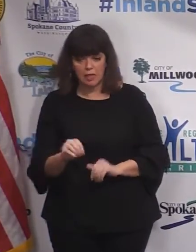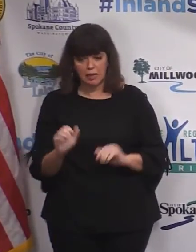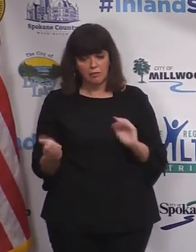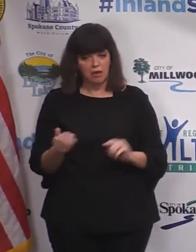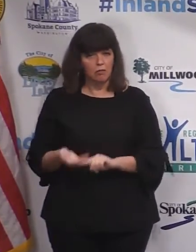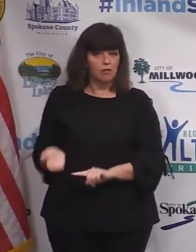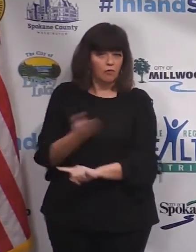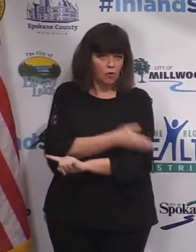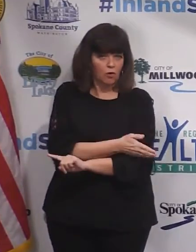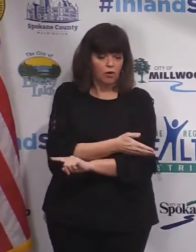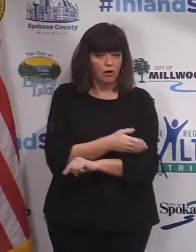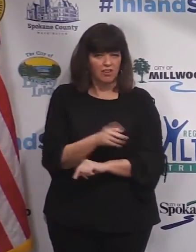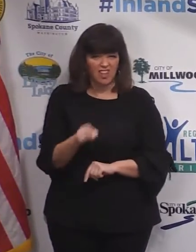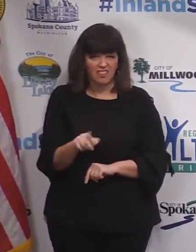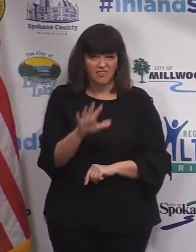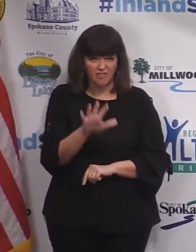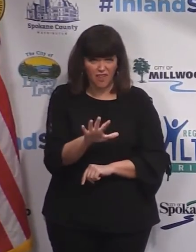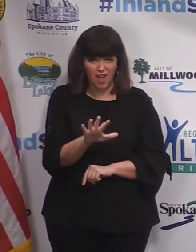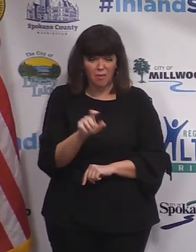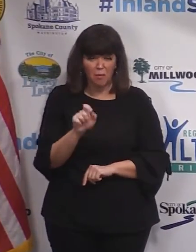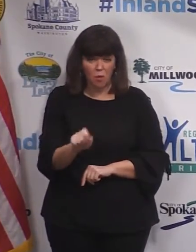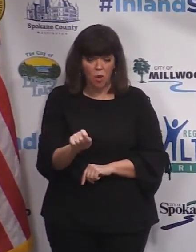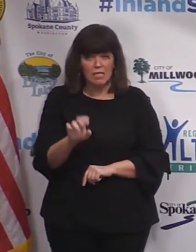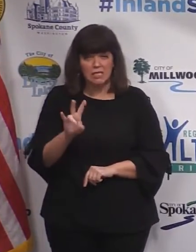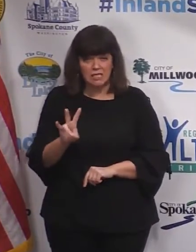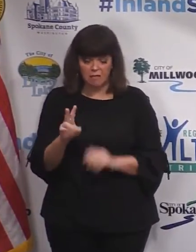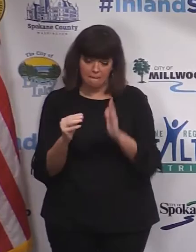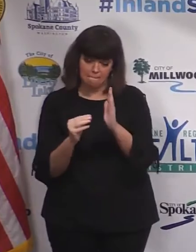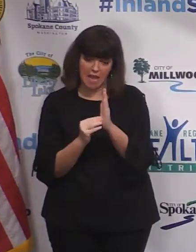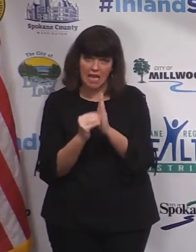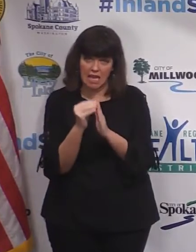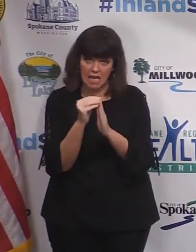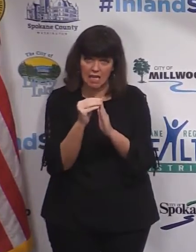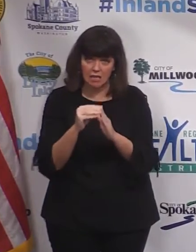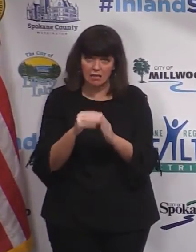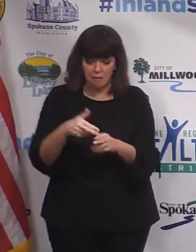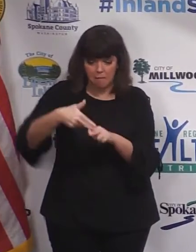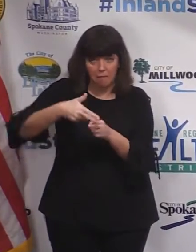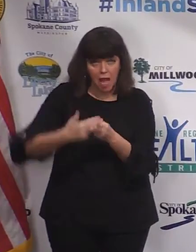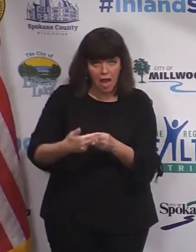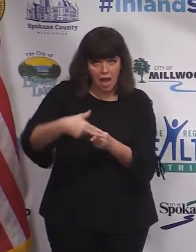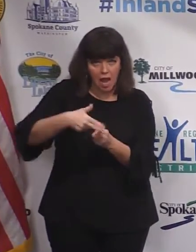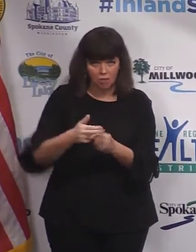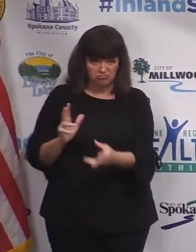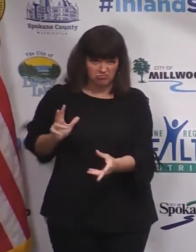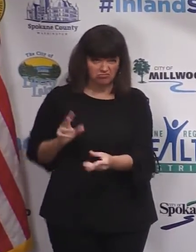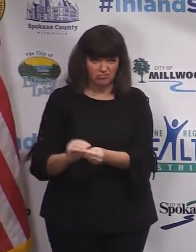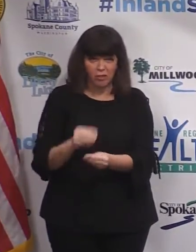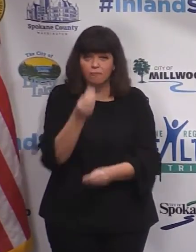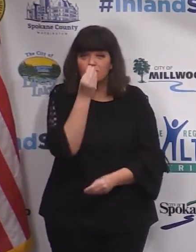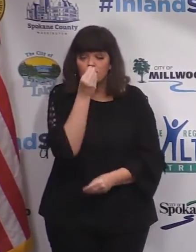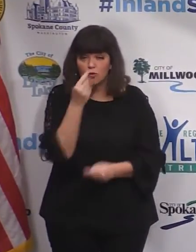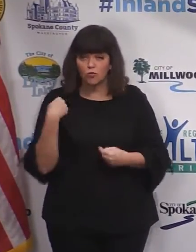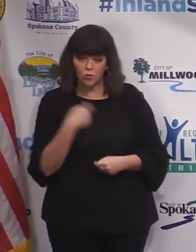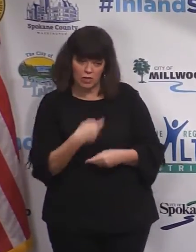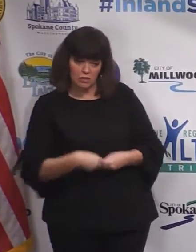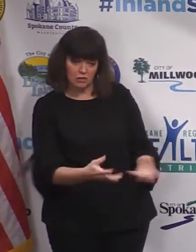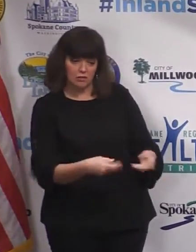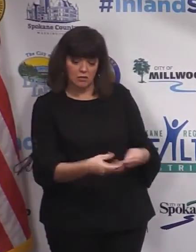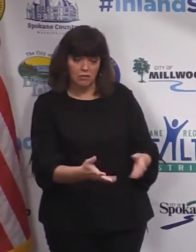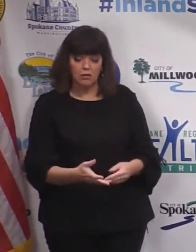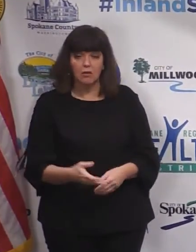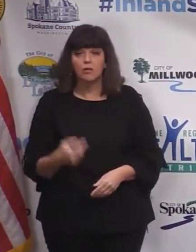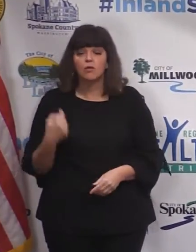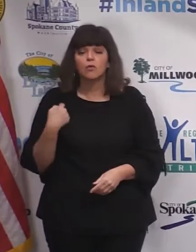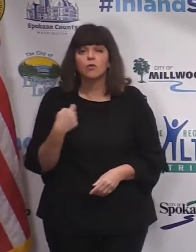about 5.7 million pounds of food throughout the region. We're working with Spokane Public Schools and our partners at the